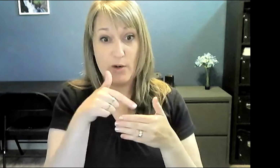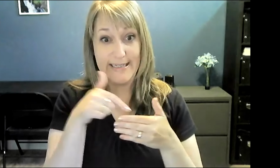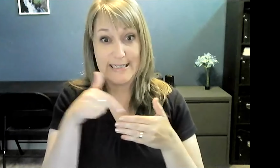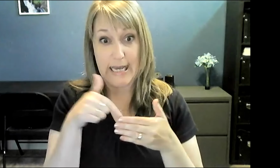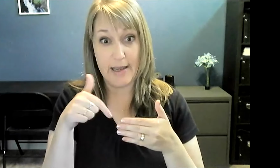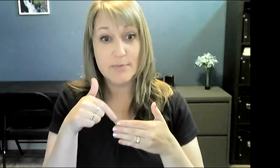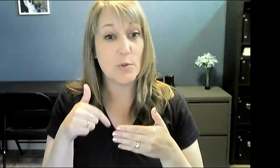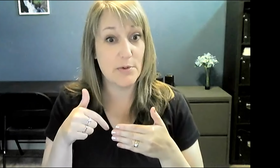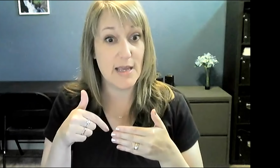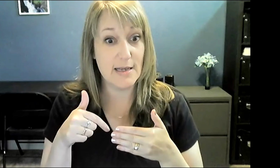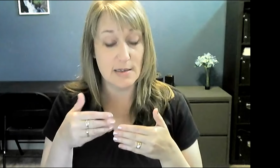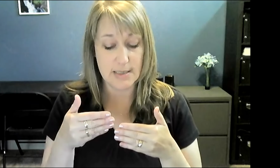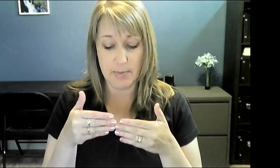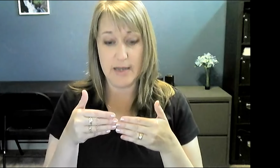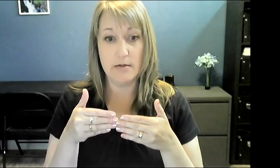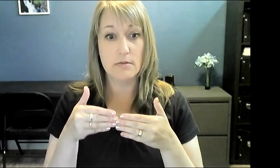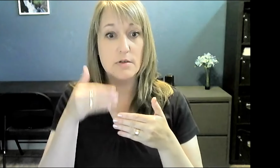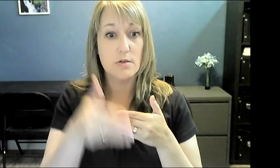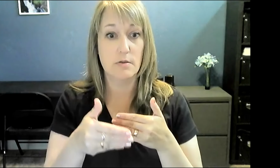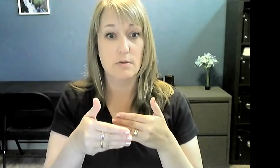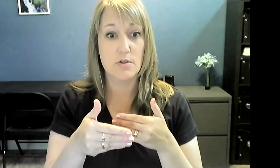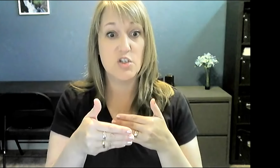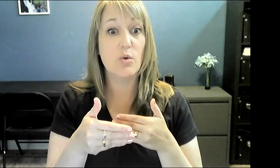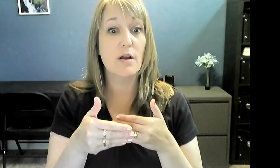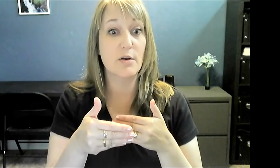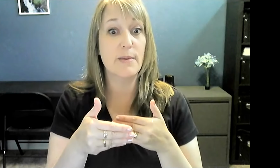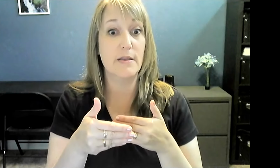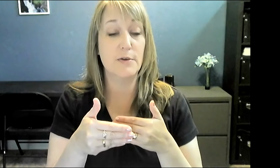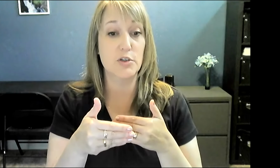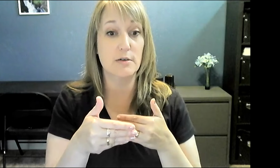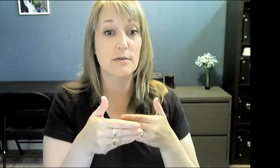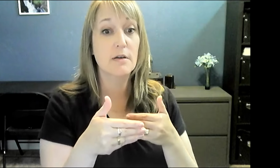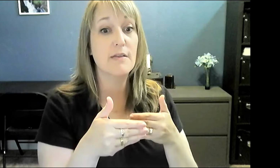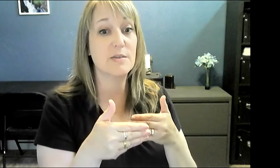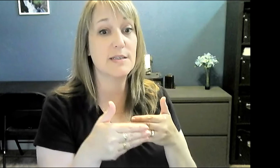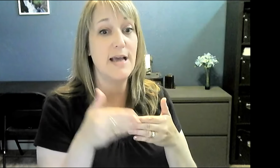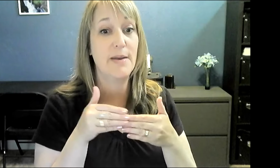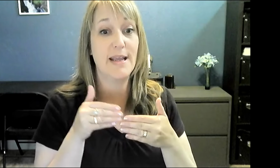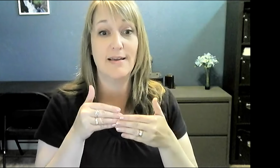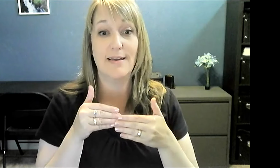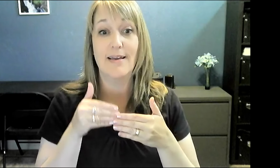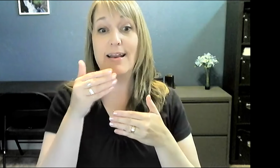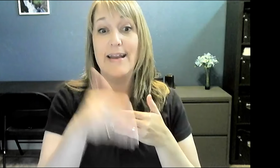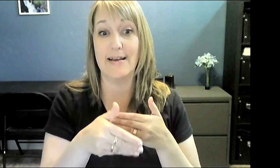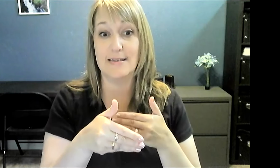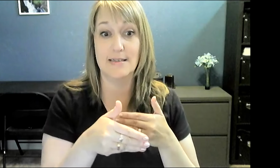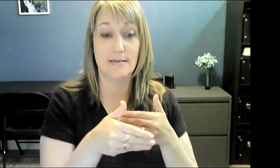in time, remember the ASL timeline, to a little bit in the future. That's what's happening next, all